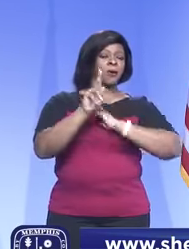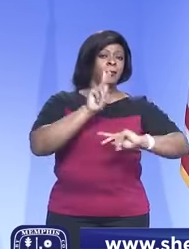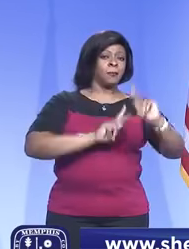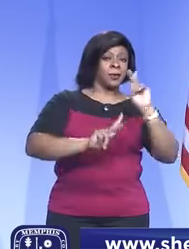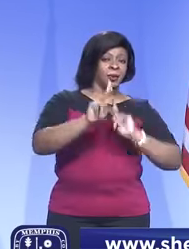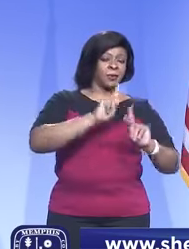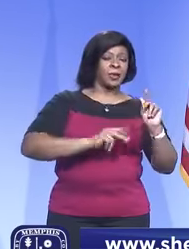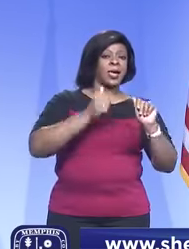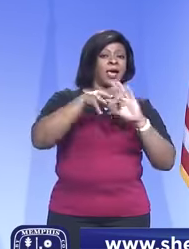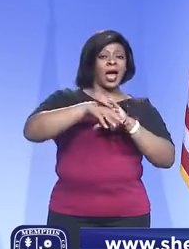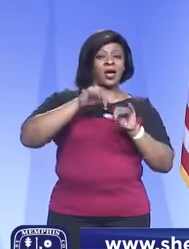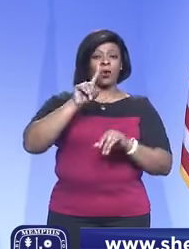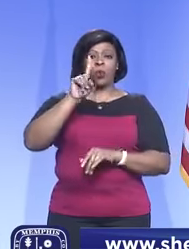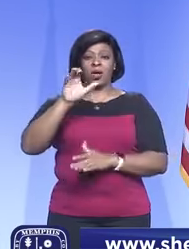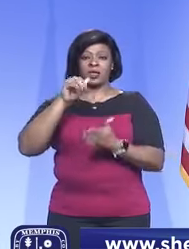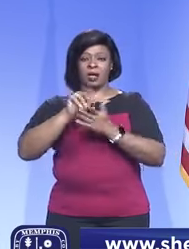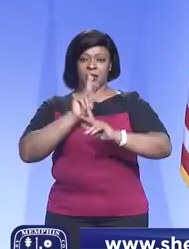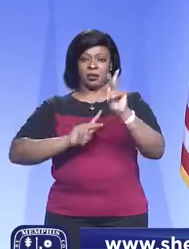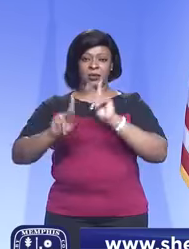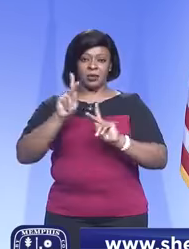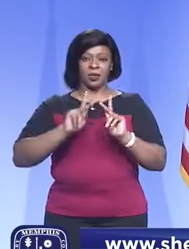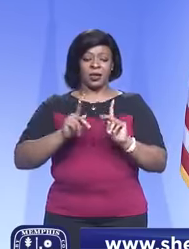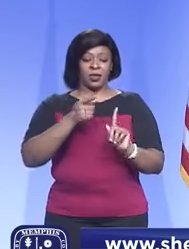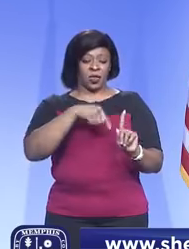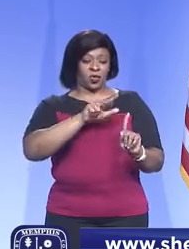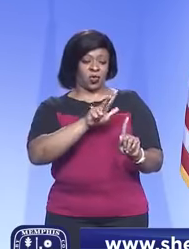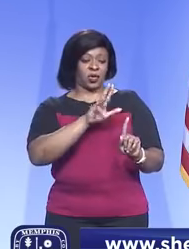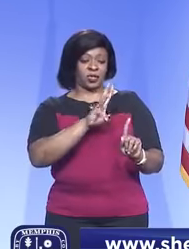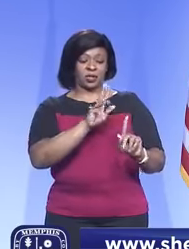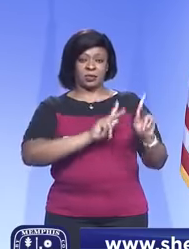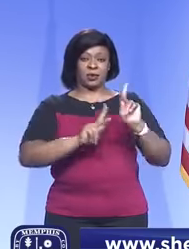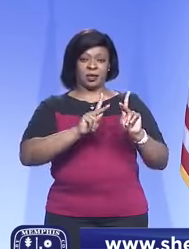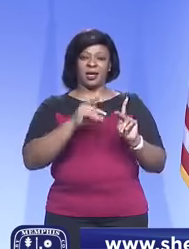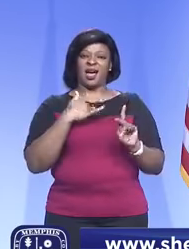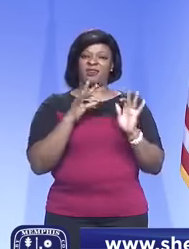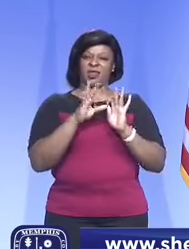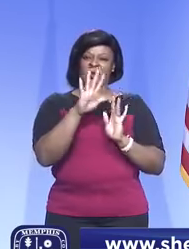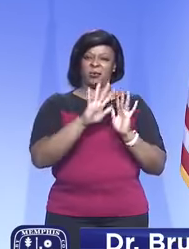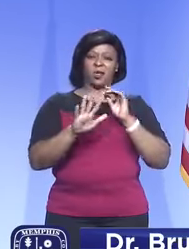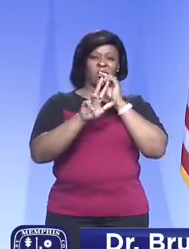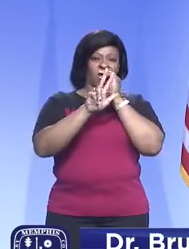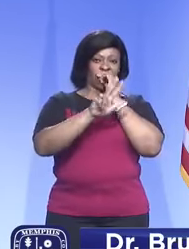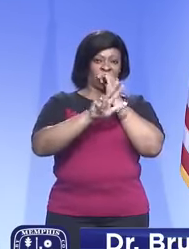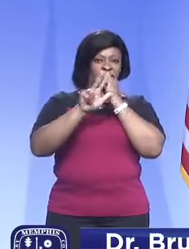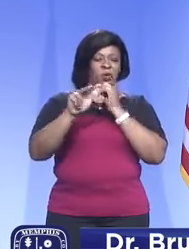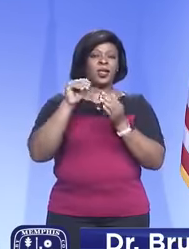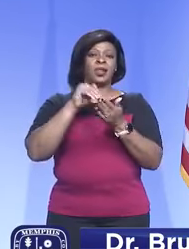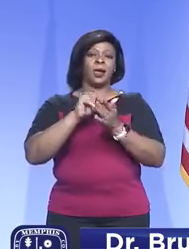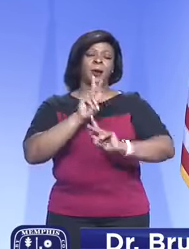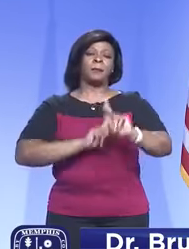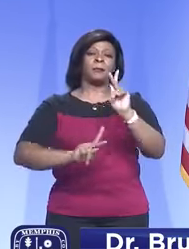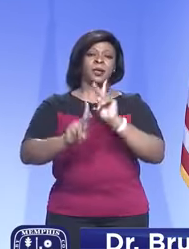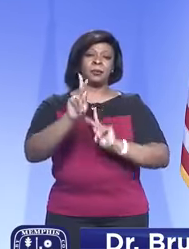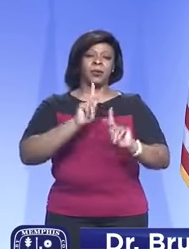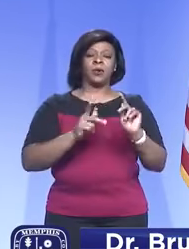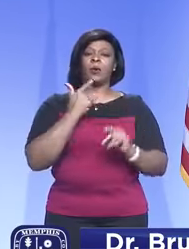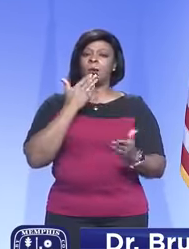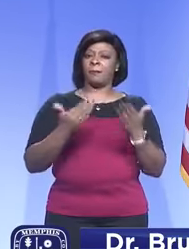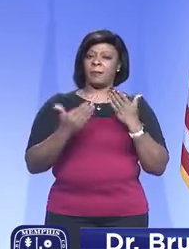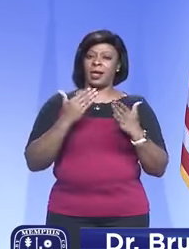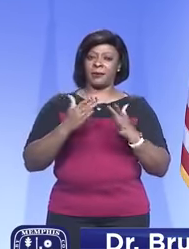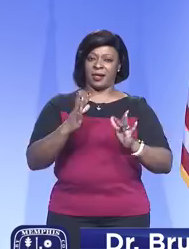per 100,000, we could have an estimate of approximately 33,000 people who may